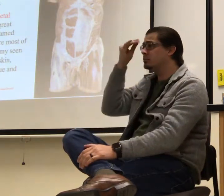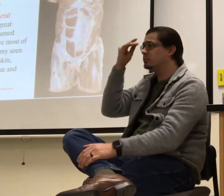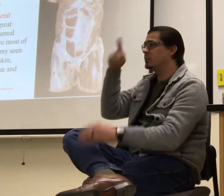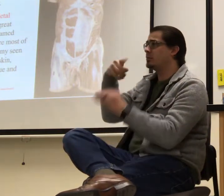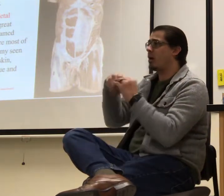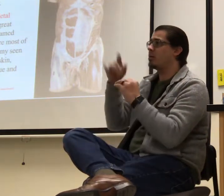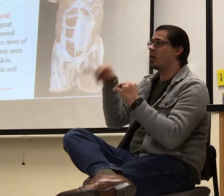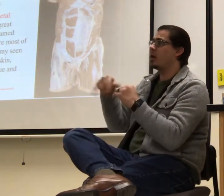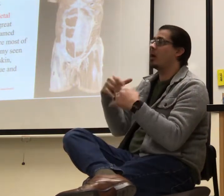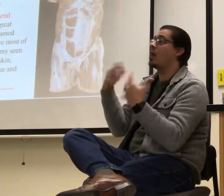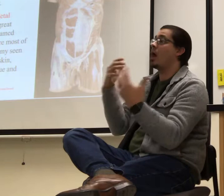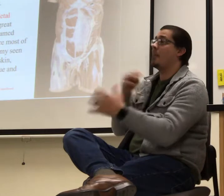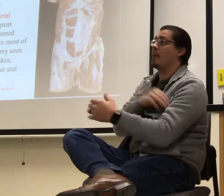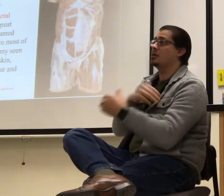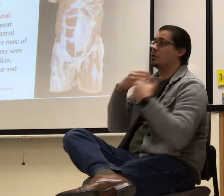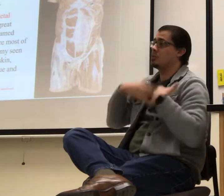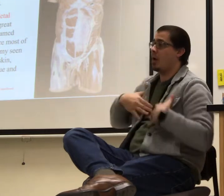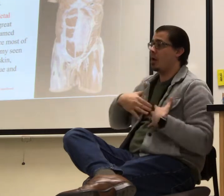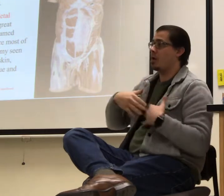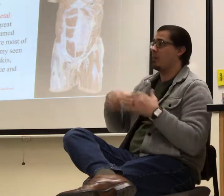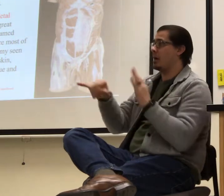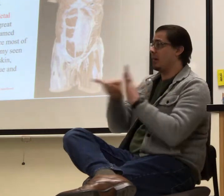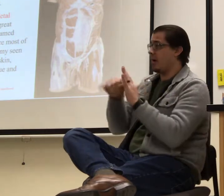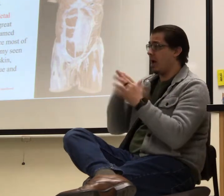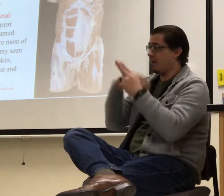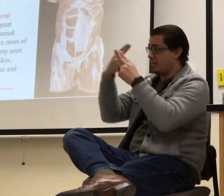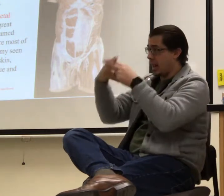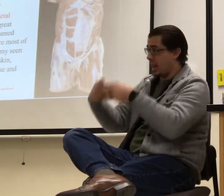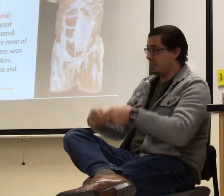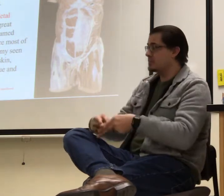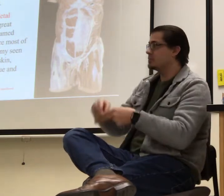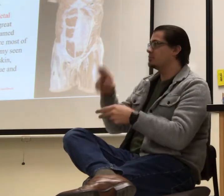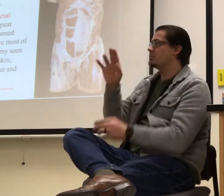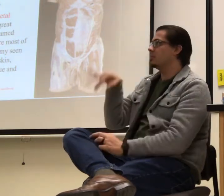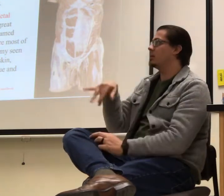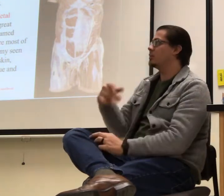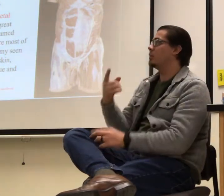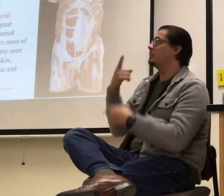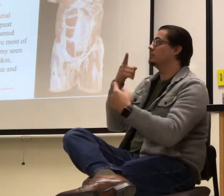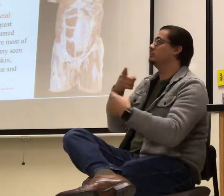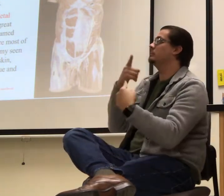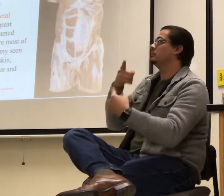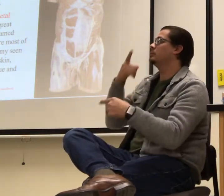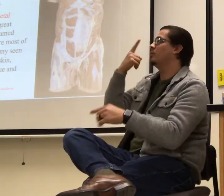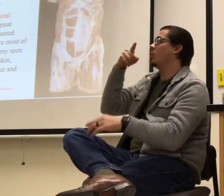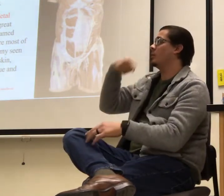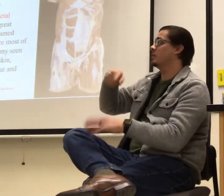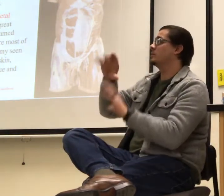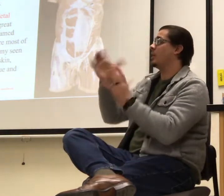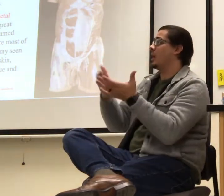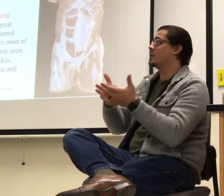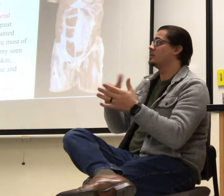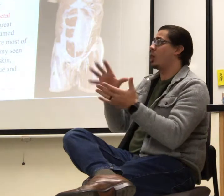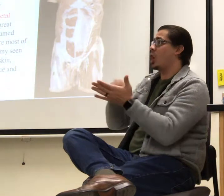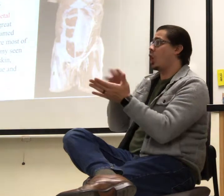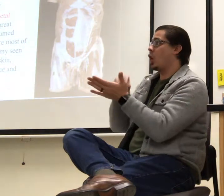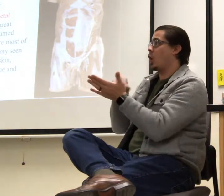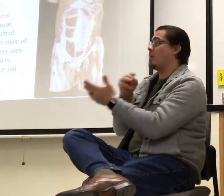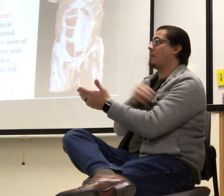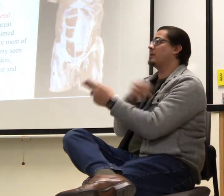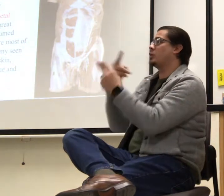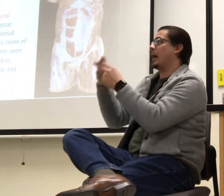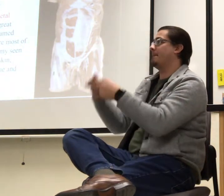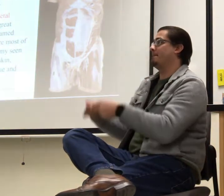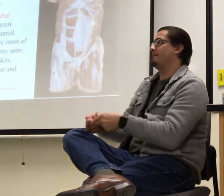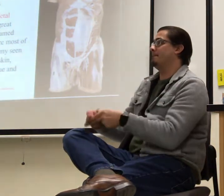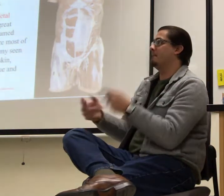of muscles in the body. They've been identified, they have names, and that's kind of one of the struggles in this class, is to learn all these muscles. And most